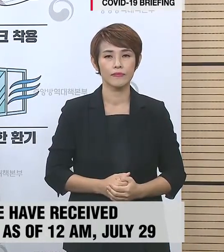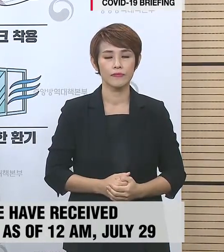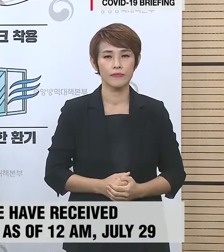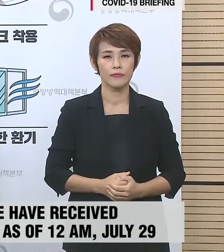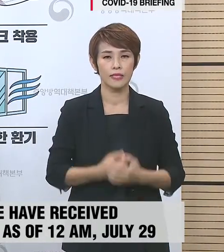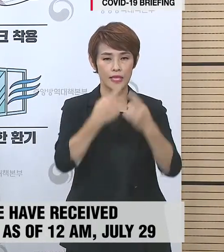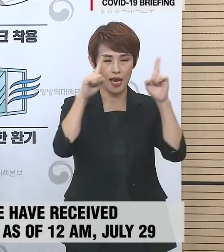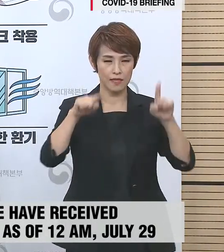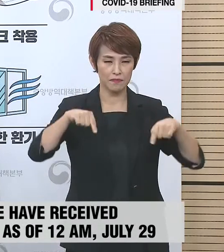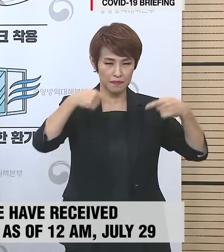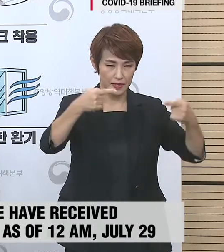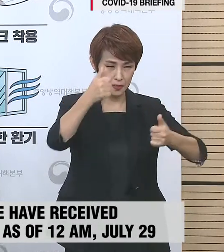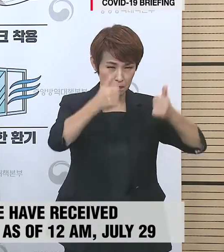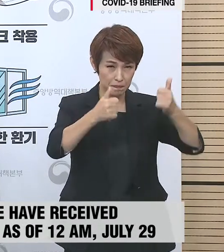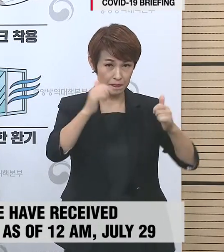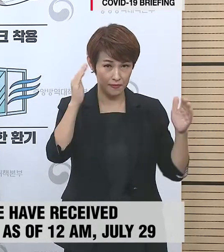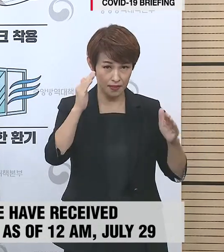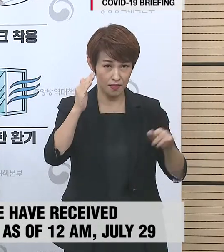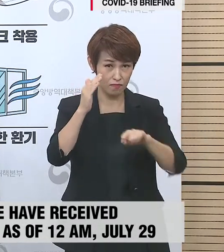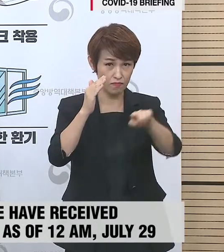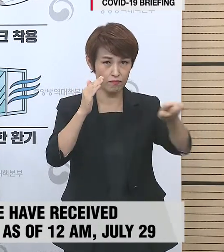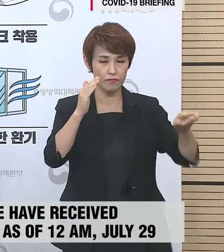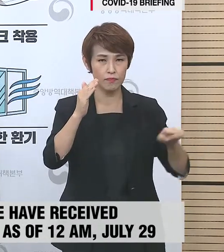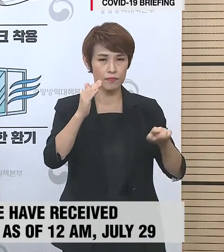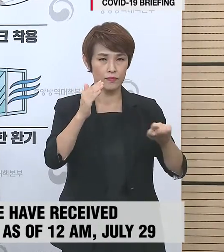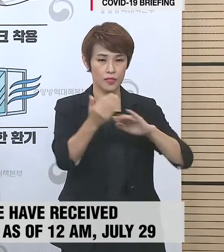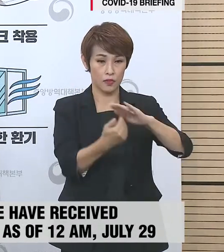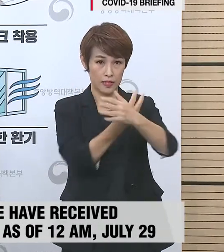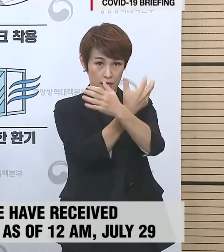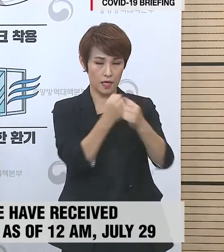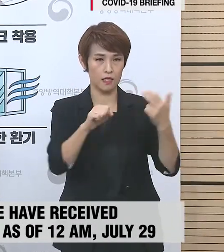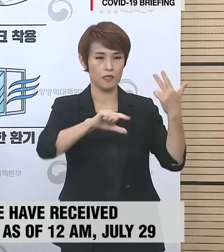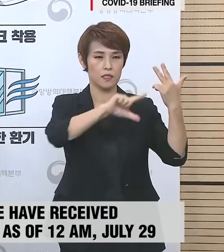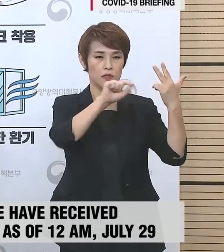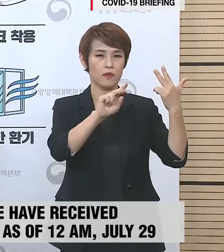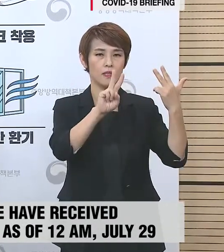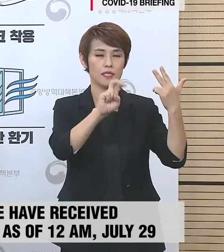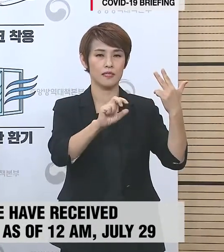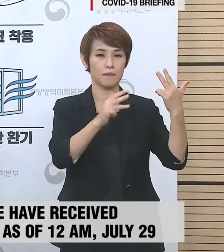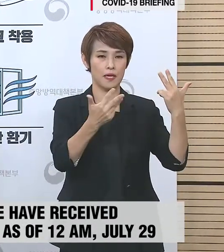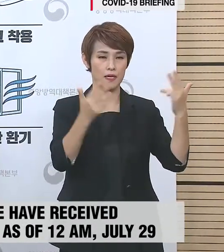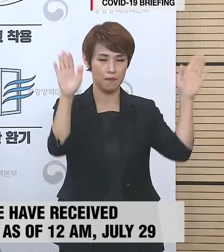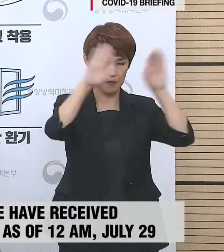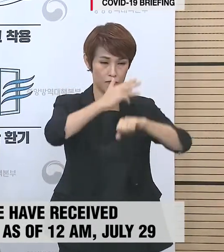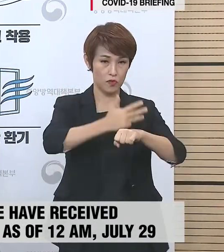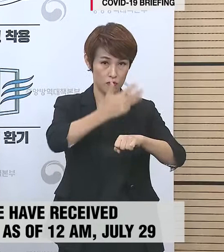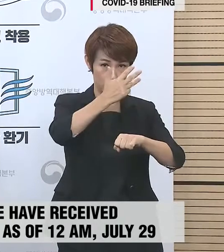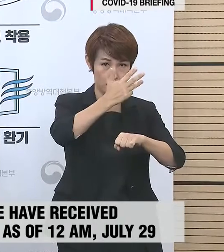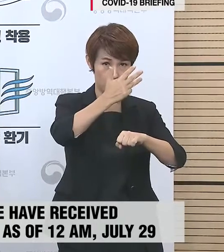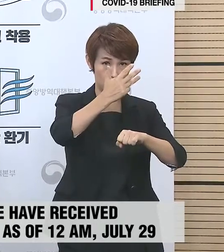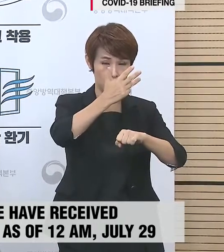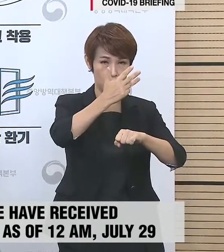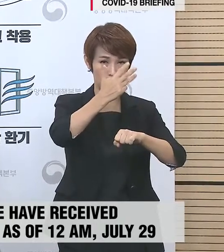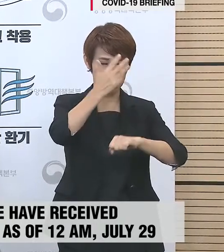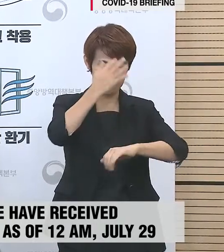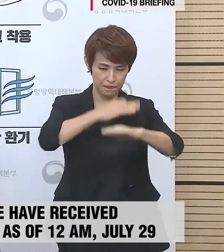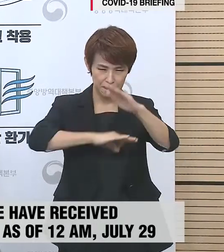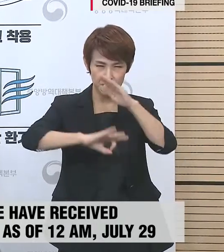grade of high school, we have been also receiving the vaccination appointments, and we